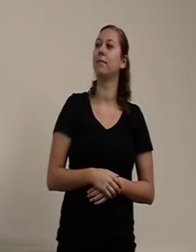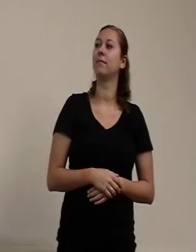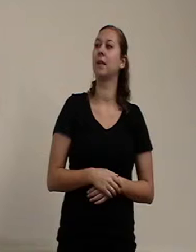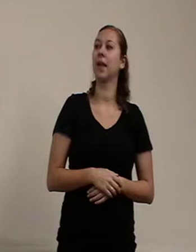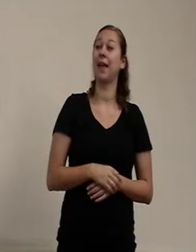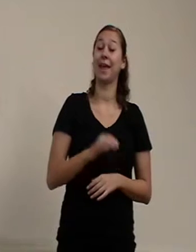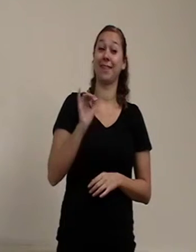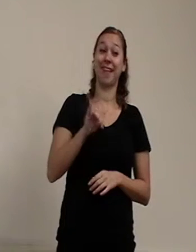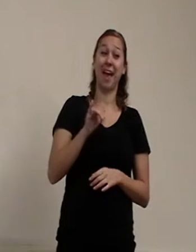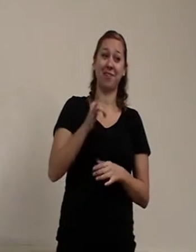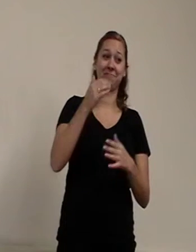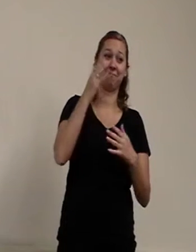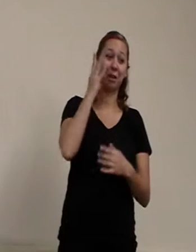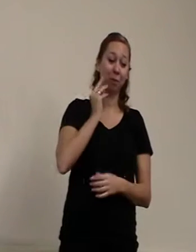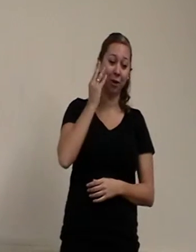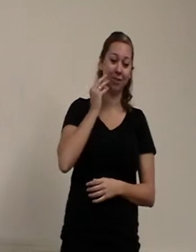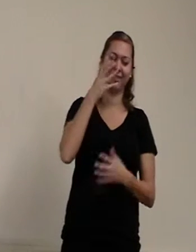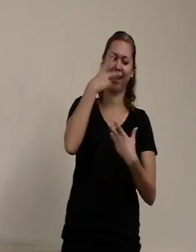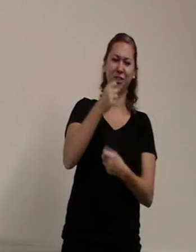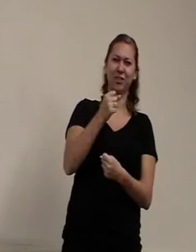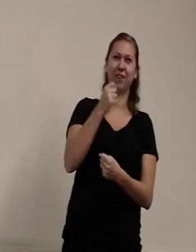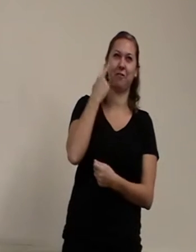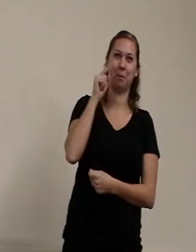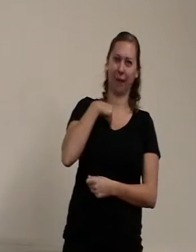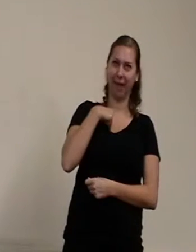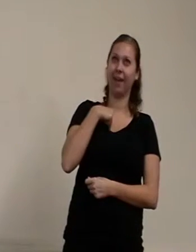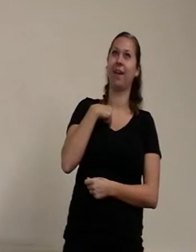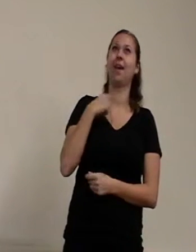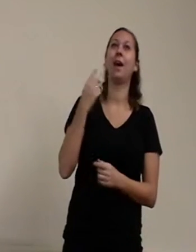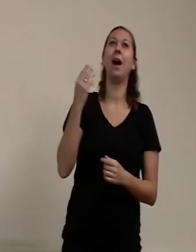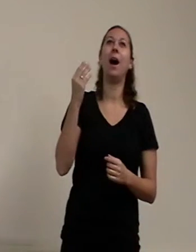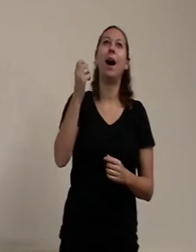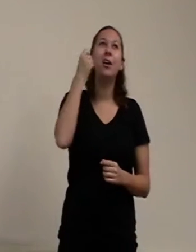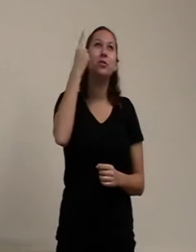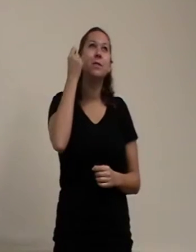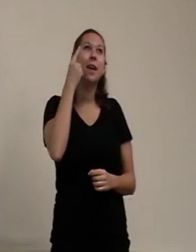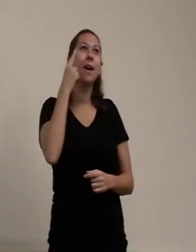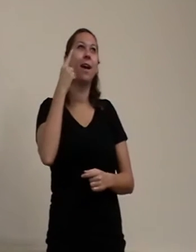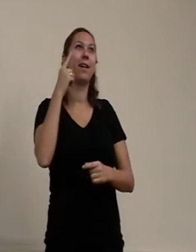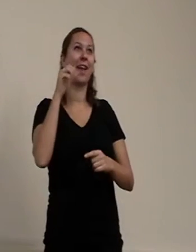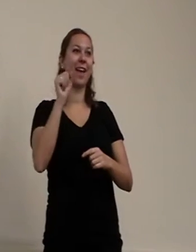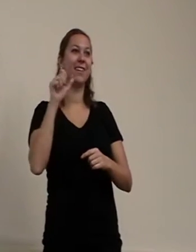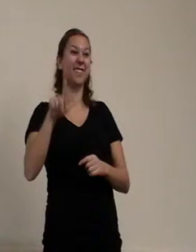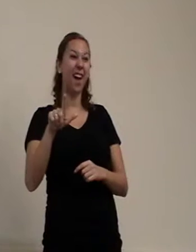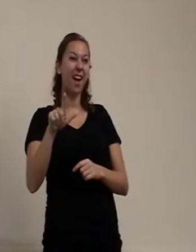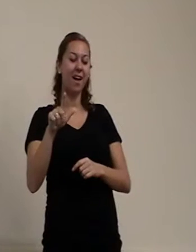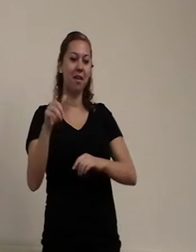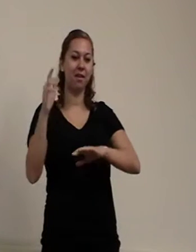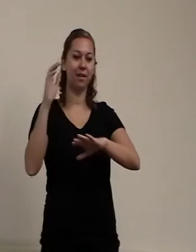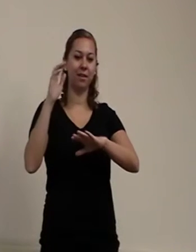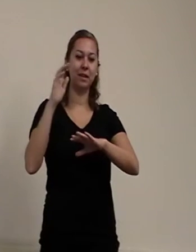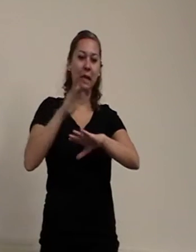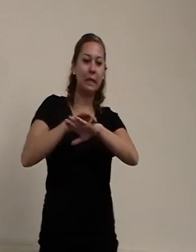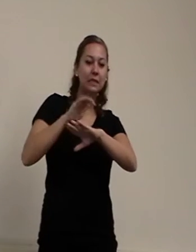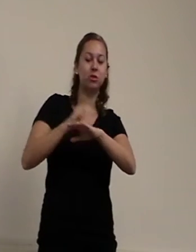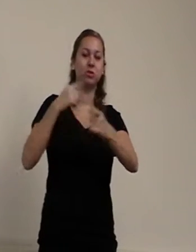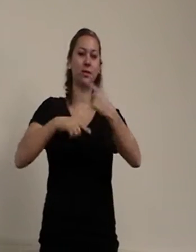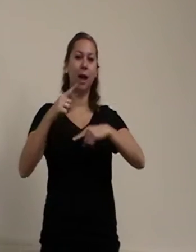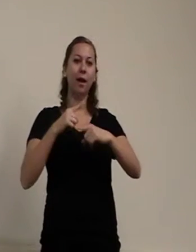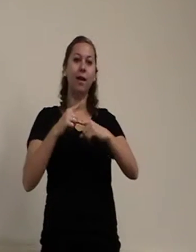some signs in ASL could be the same sign in another language, but have a very, very different meaning, and how some signs just in general are completely different. Yes.